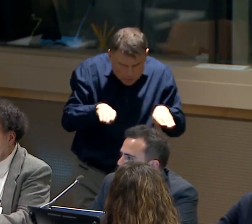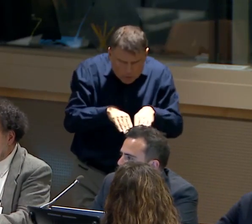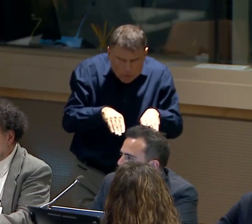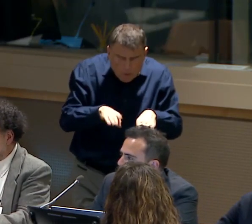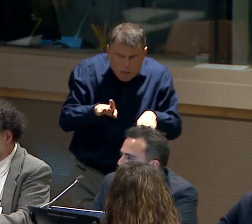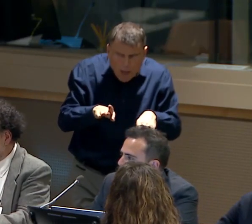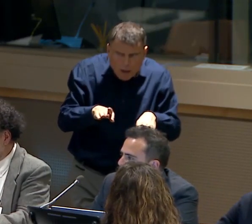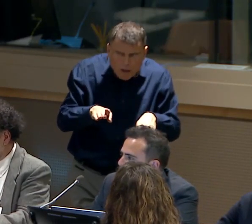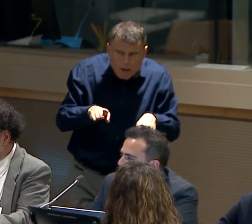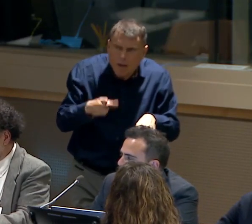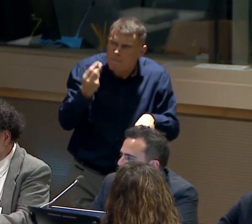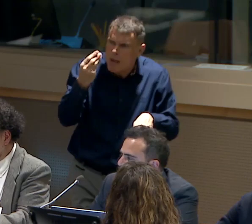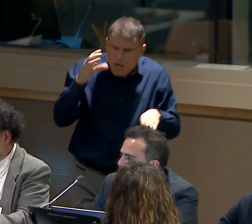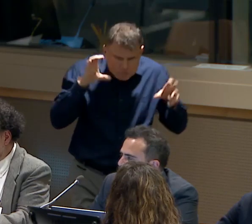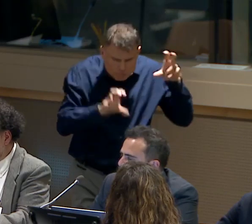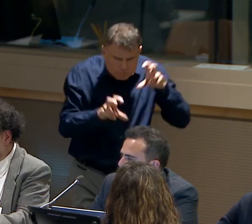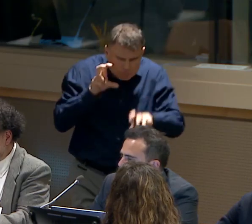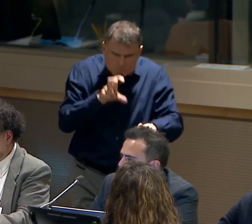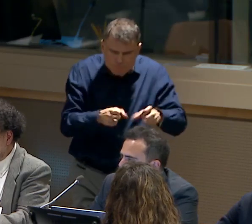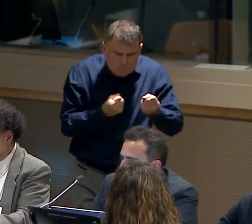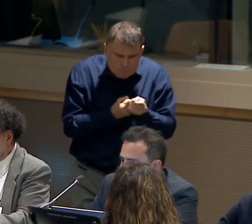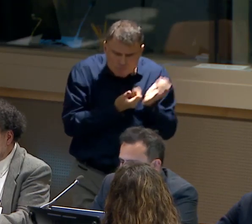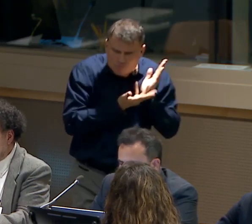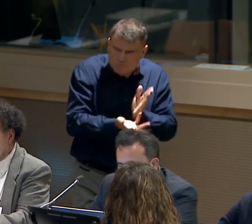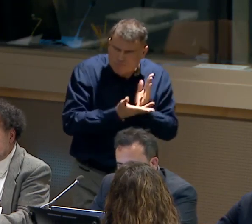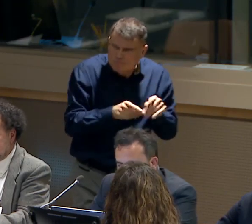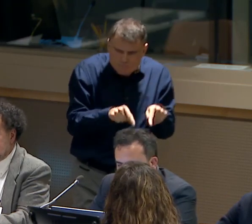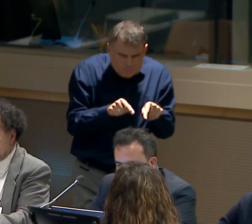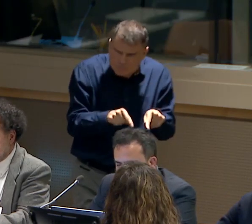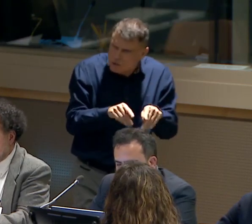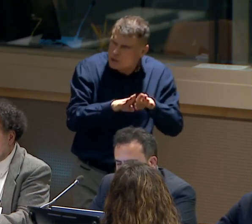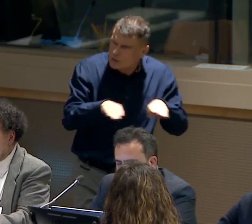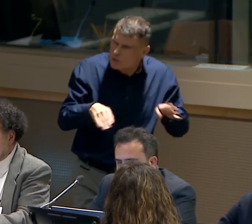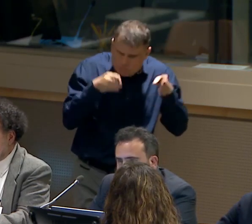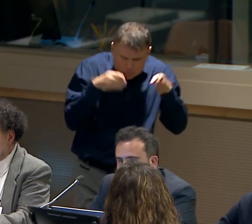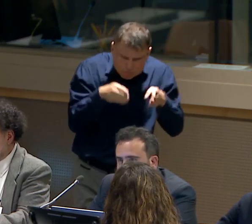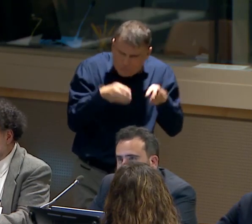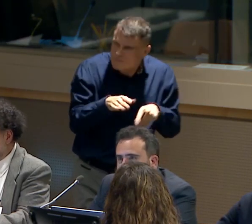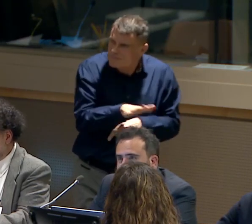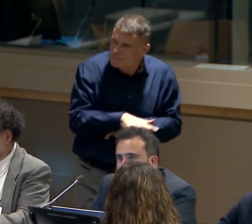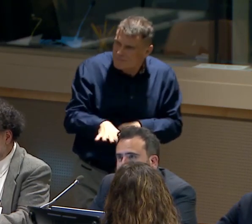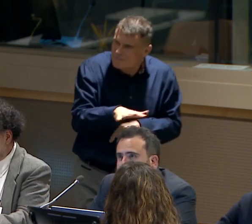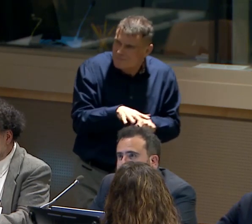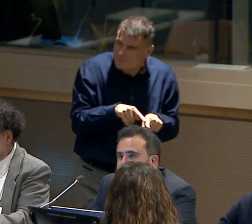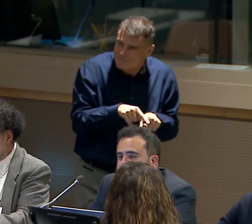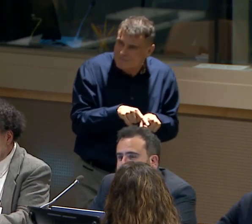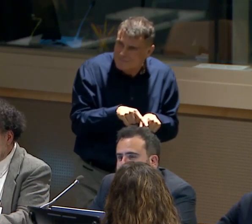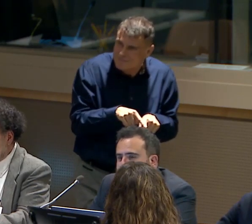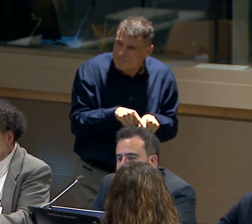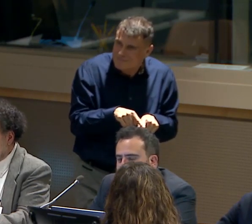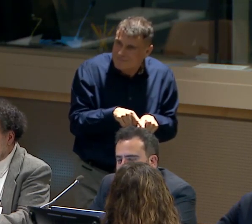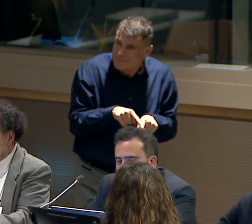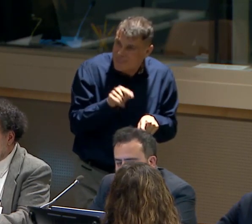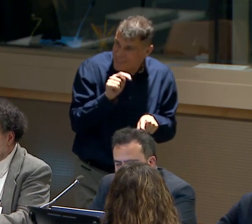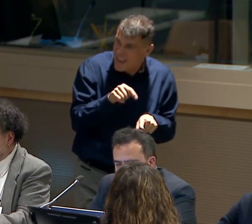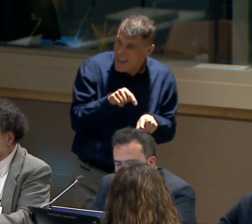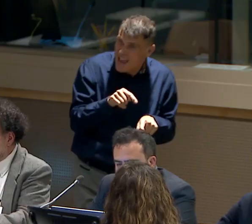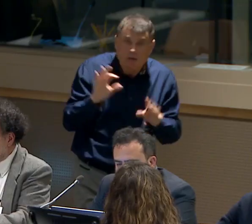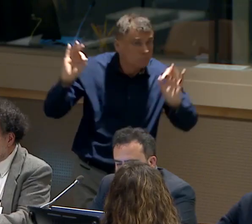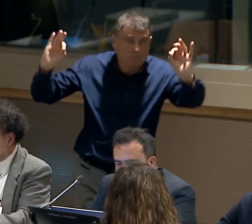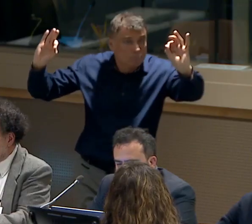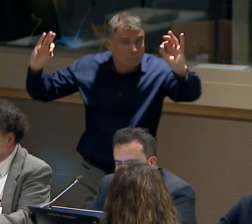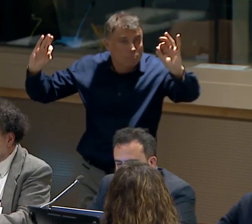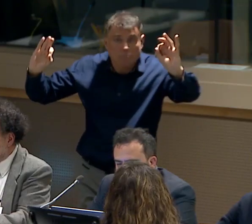children, and supporting autistic children, and those efforts have changed lives. But there's a